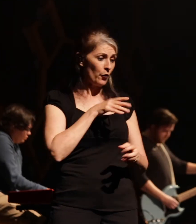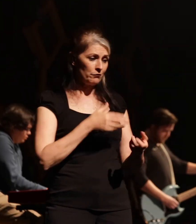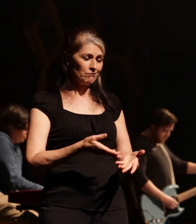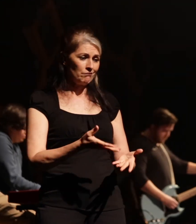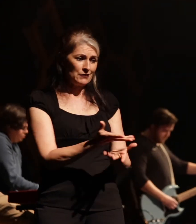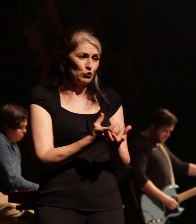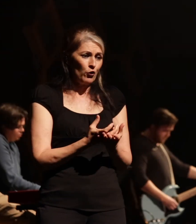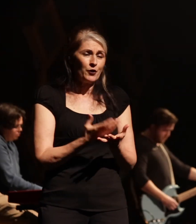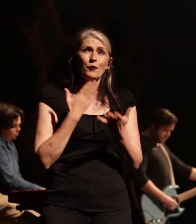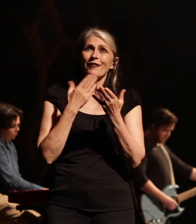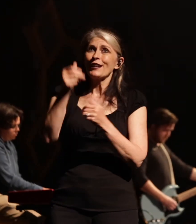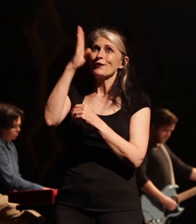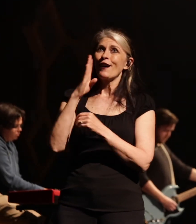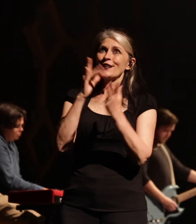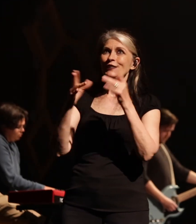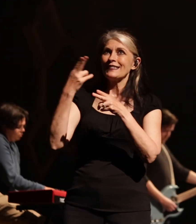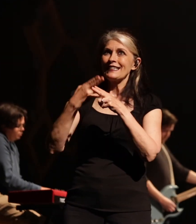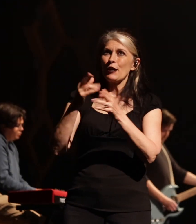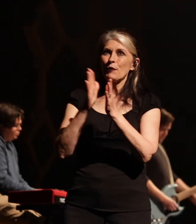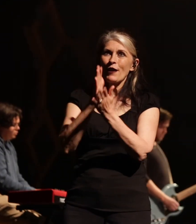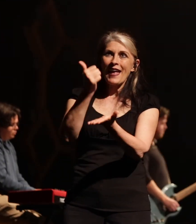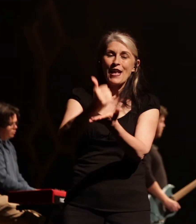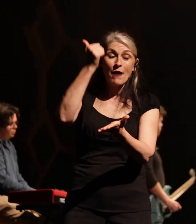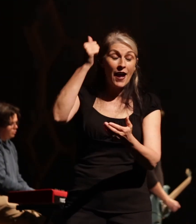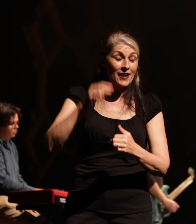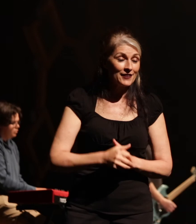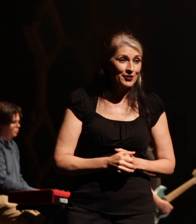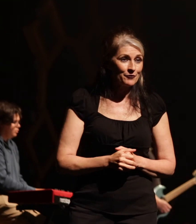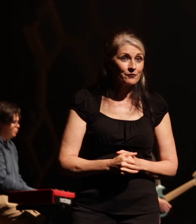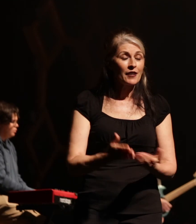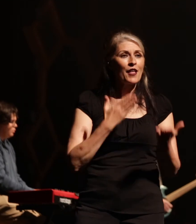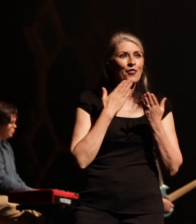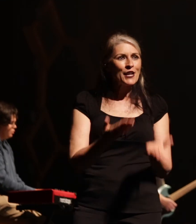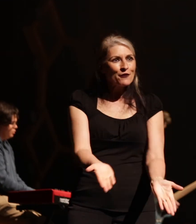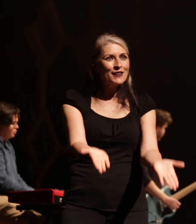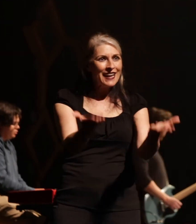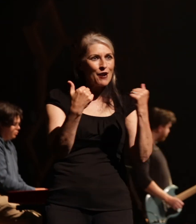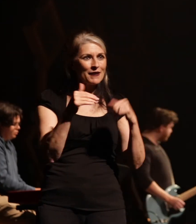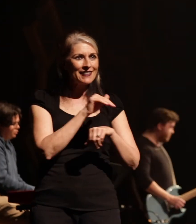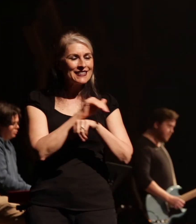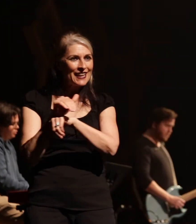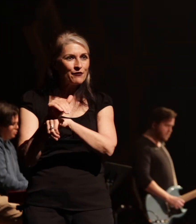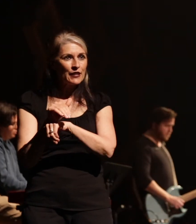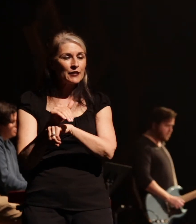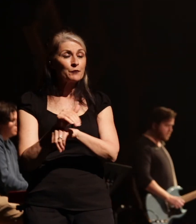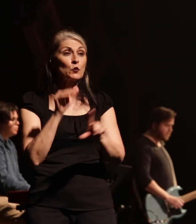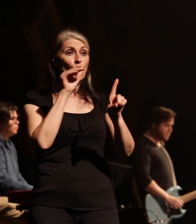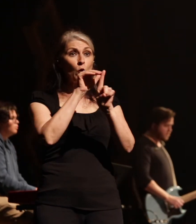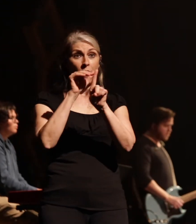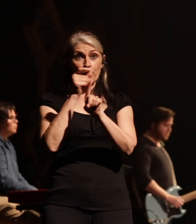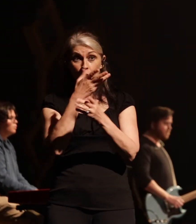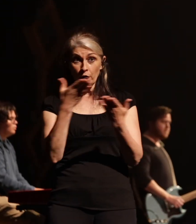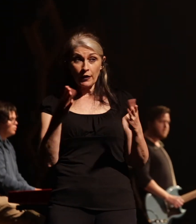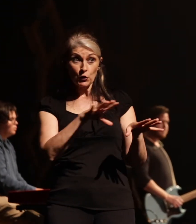God. In Jesus' name we pray. Amen. Amen. Well, thank you so much for coming this evening. I just want to remind you a few things